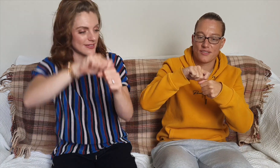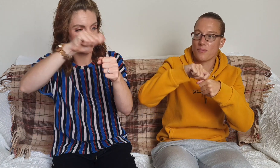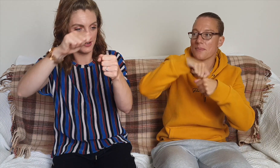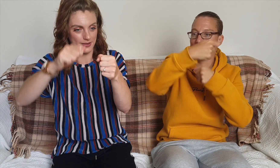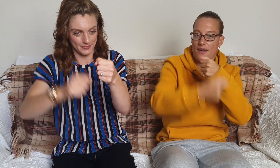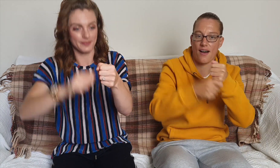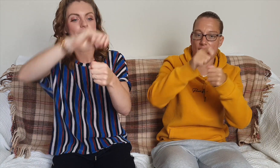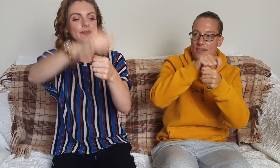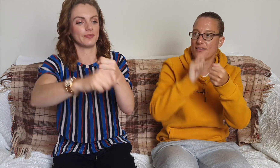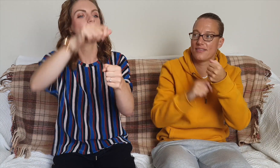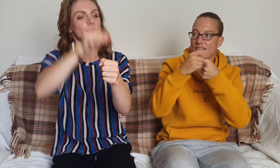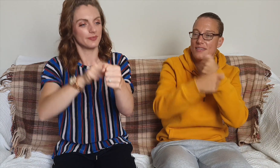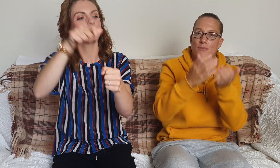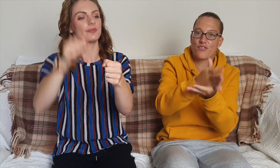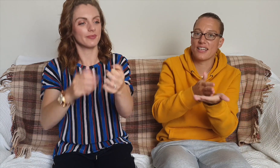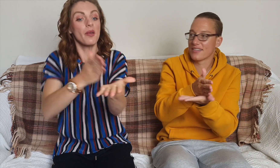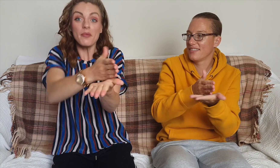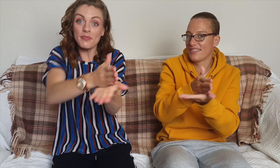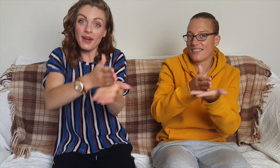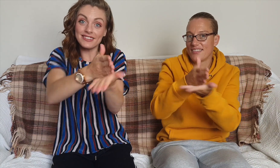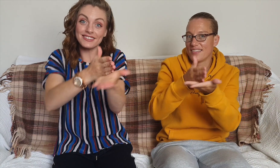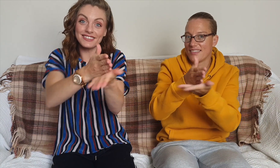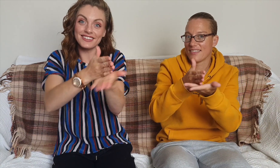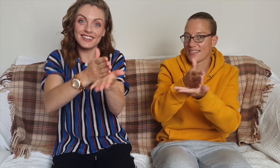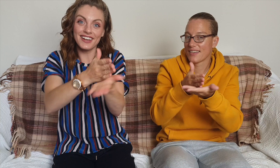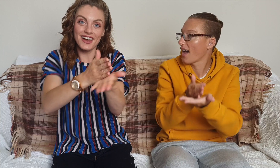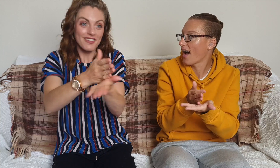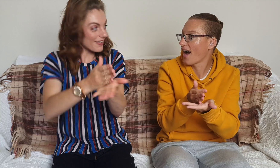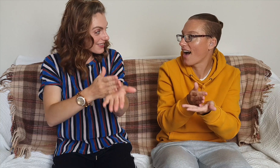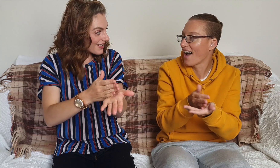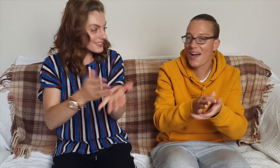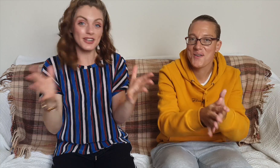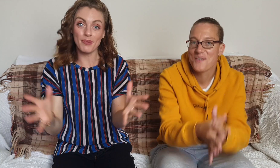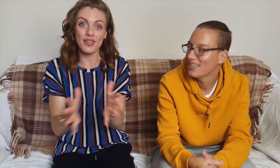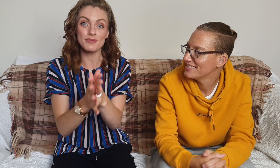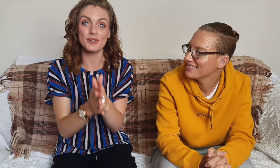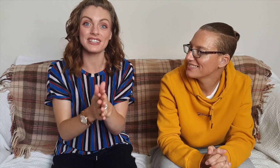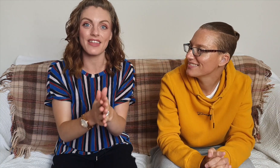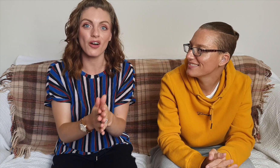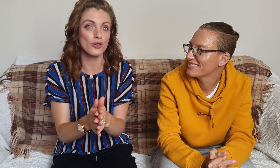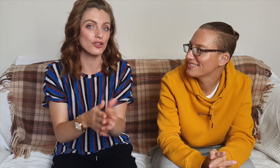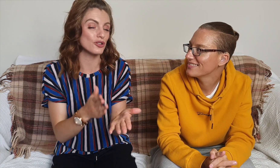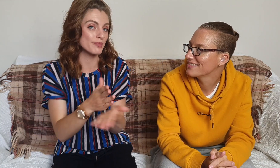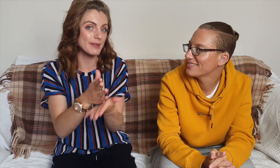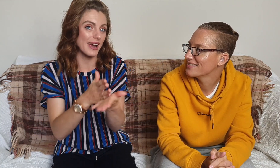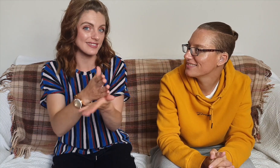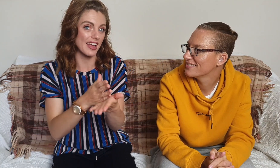be banana bread. Bread. Very good. So you can put them two together, or you can use bread by itself